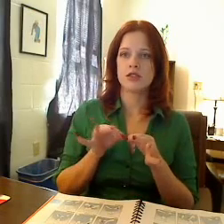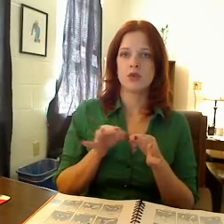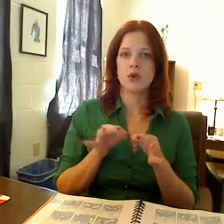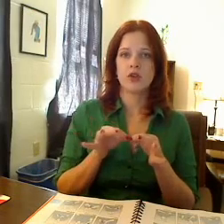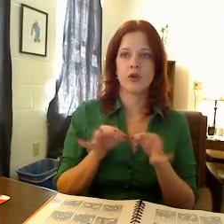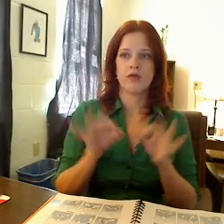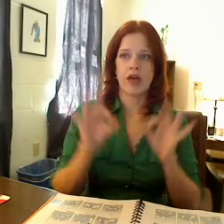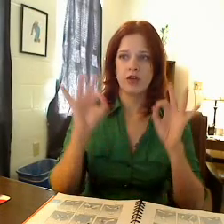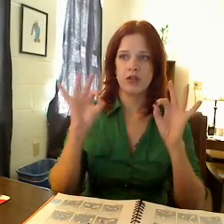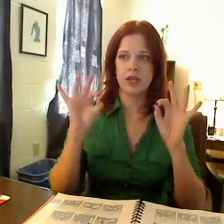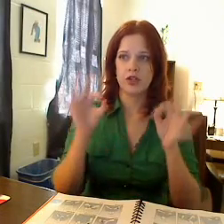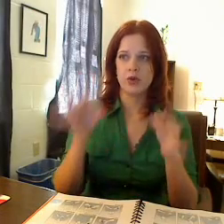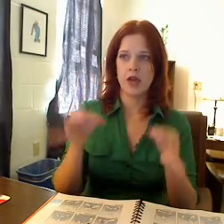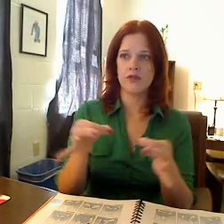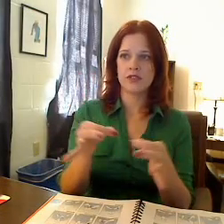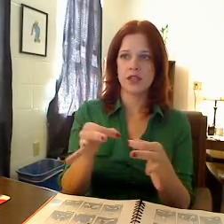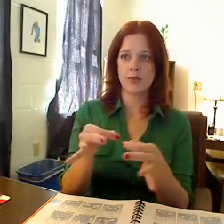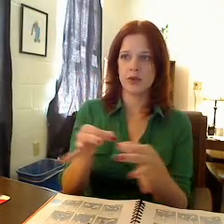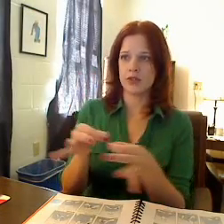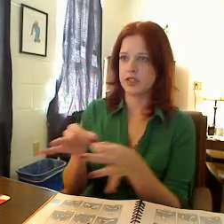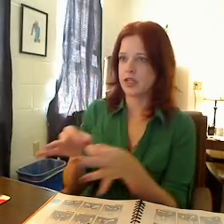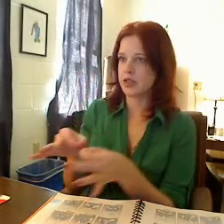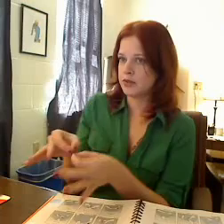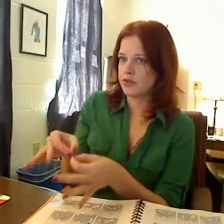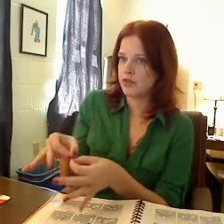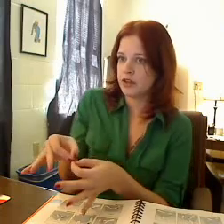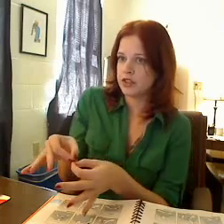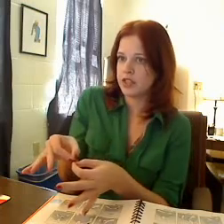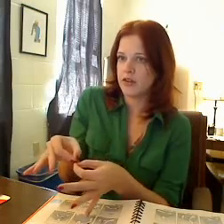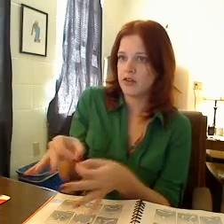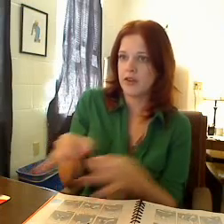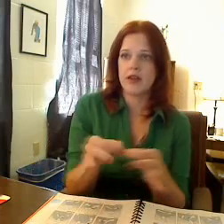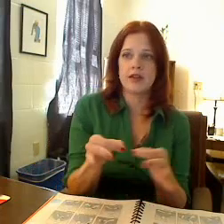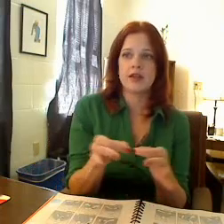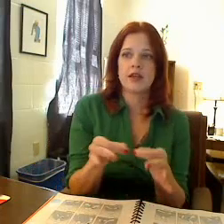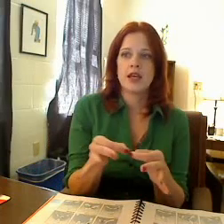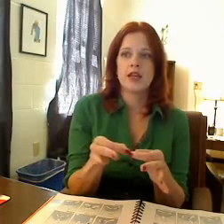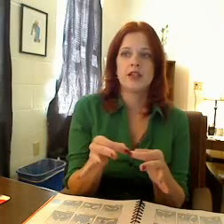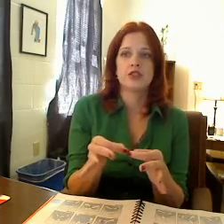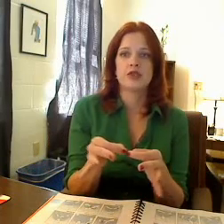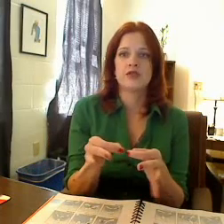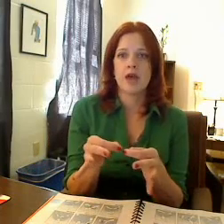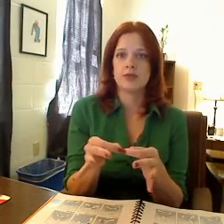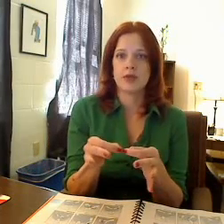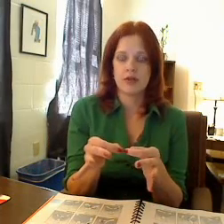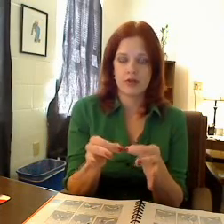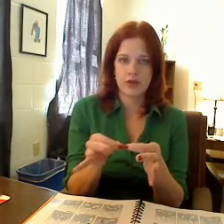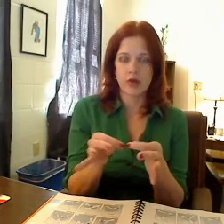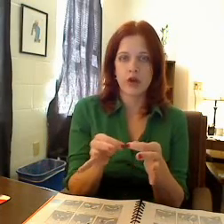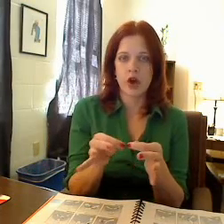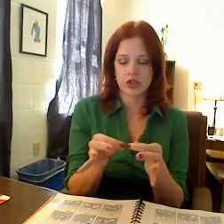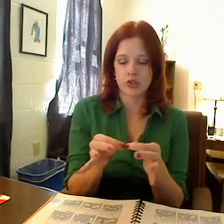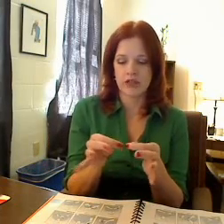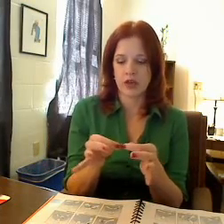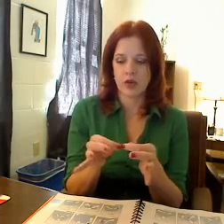Cost, worth, or value, take two F's and put the tips of your fingers together like that. And it just sort of taps right there in front of you. Cost or value